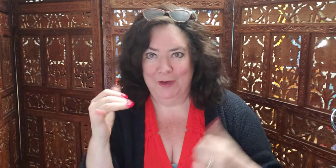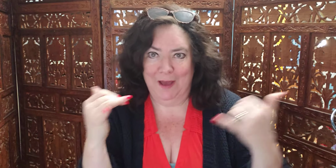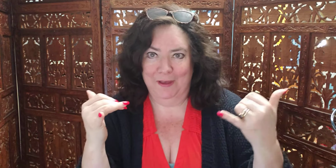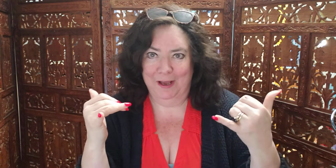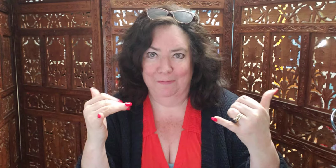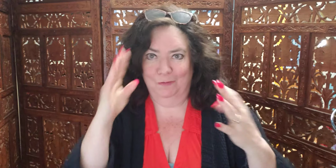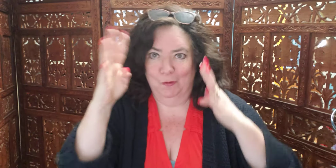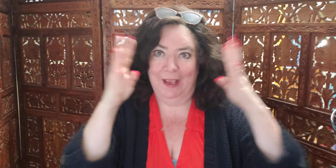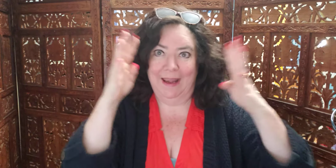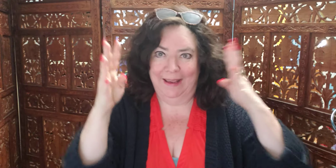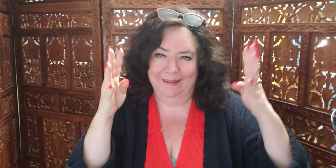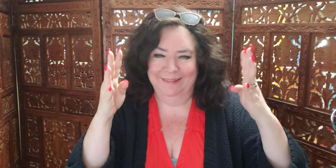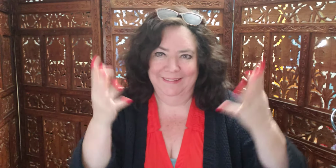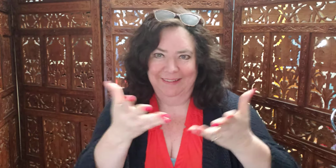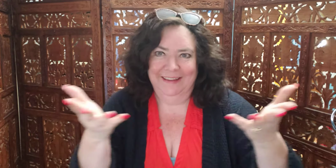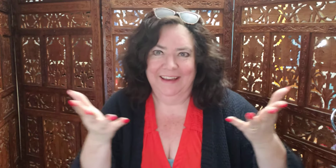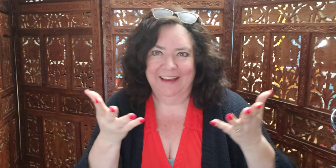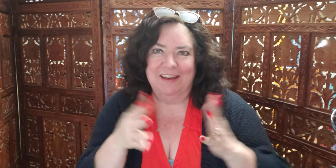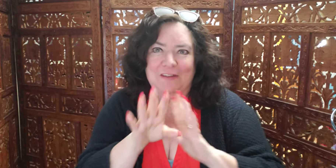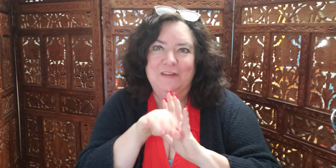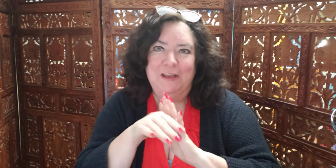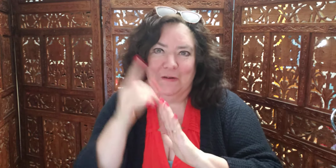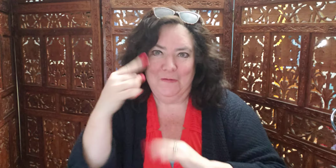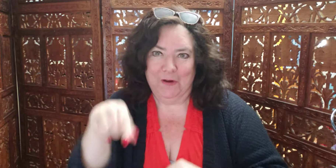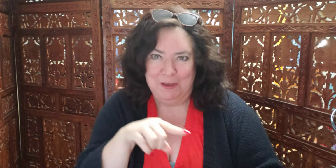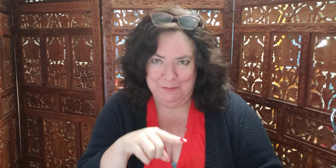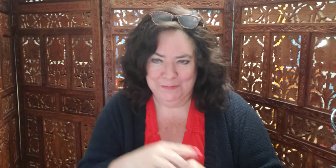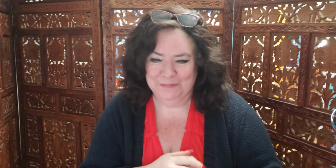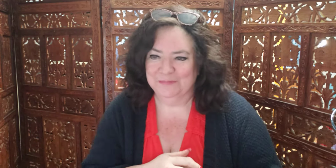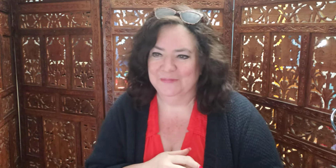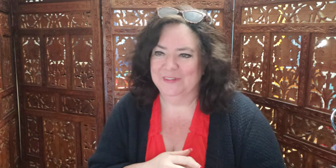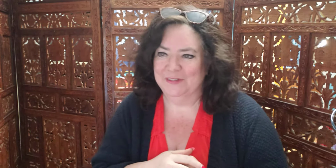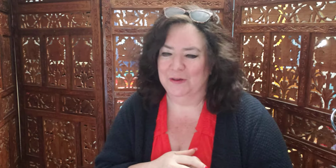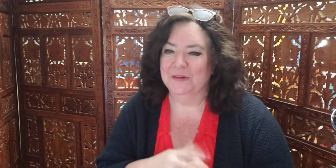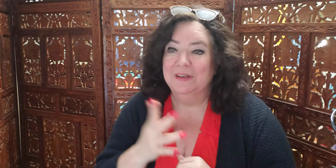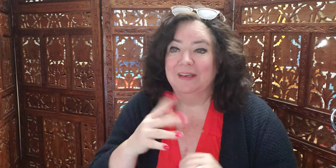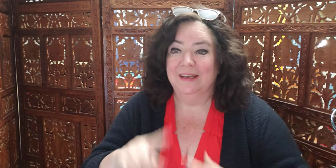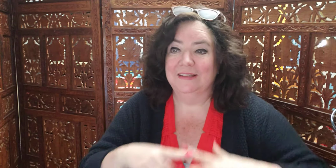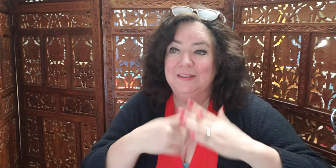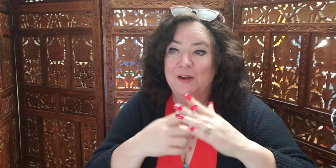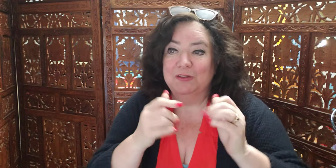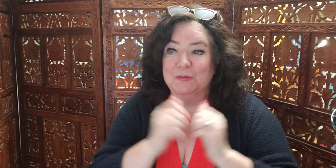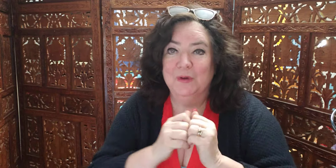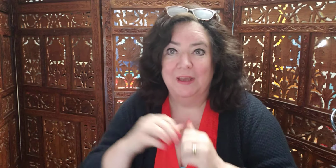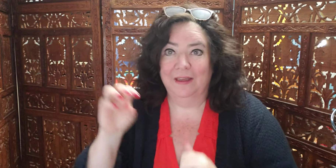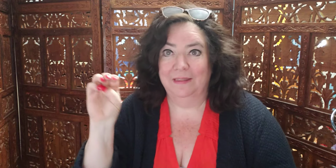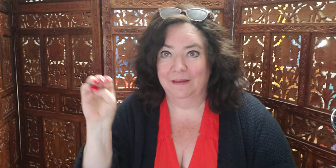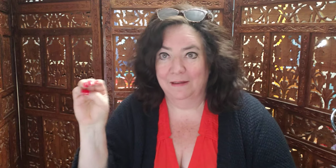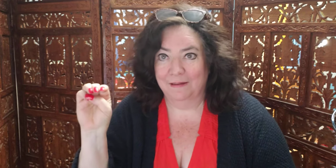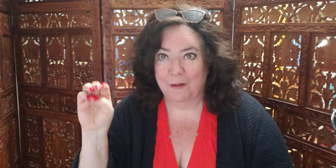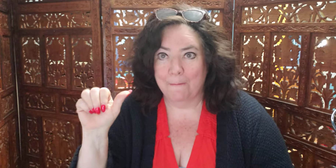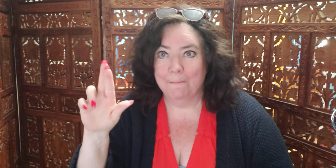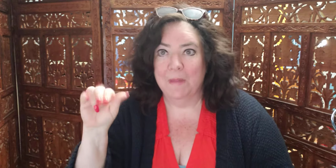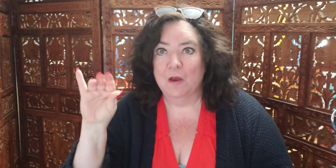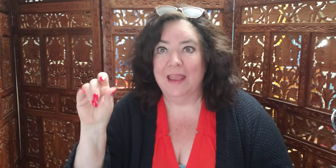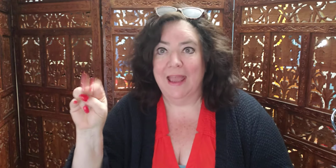now that I'm creating a video for you. So it starts with